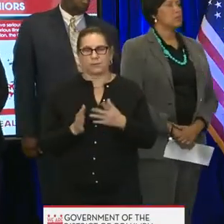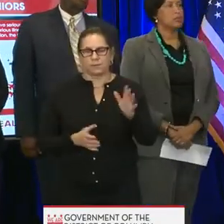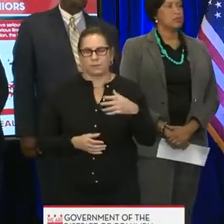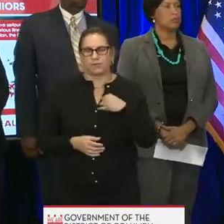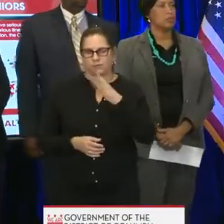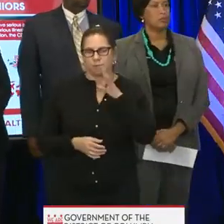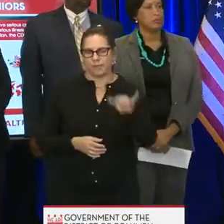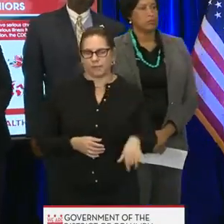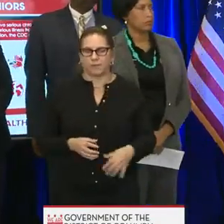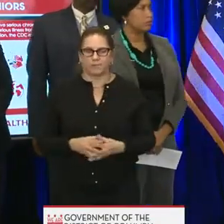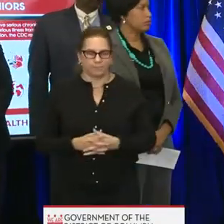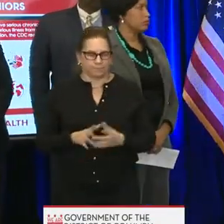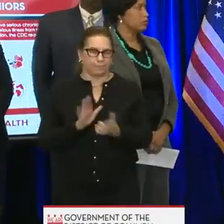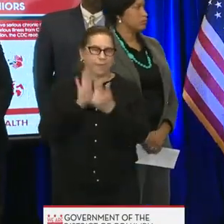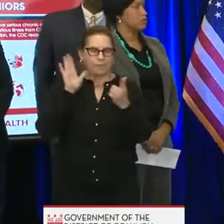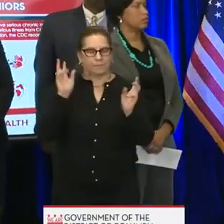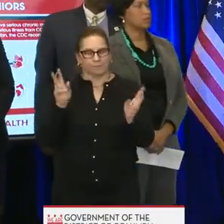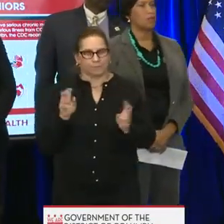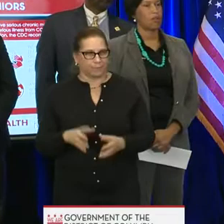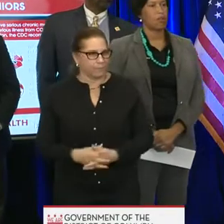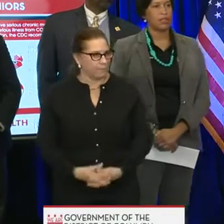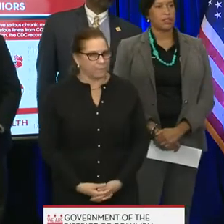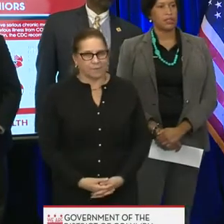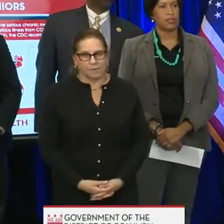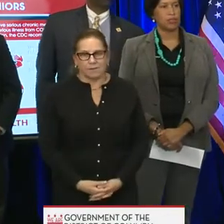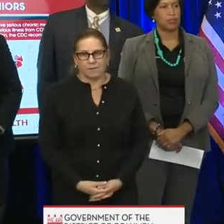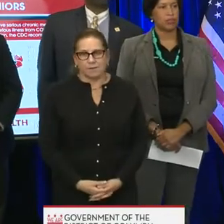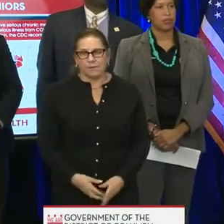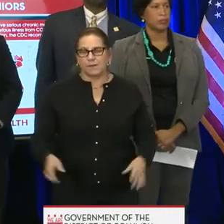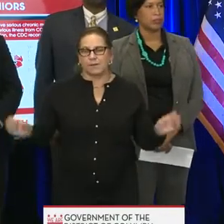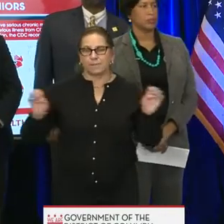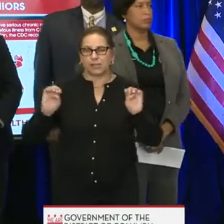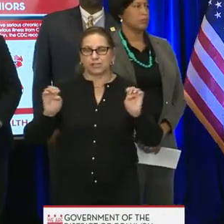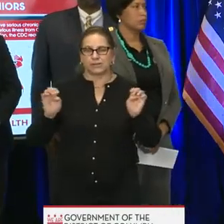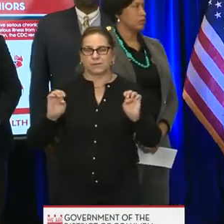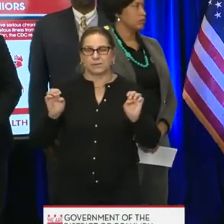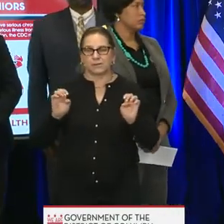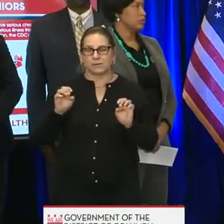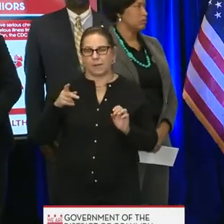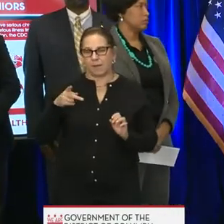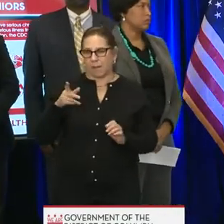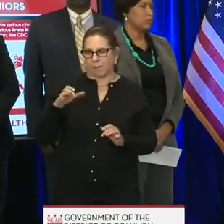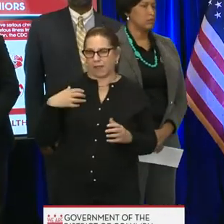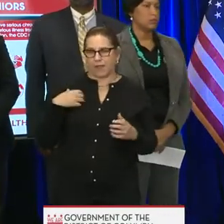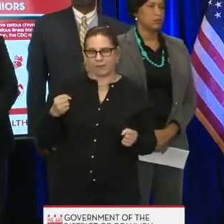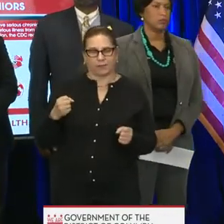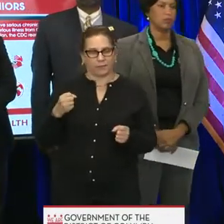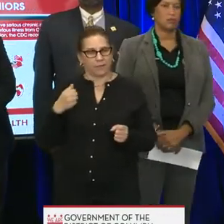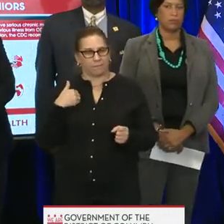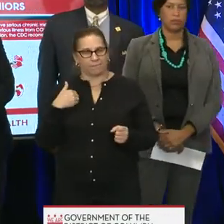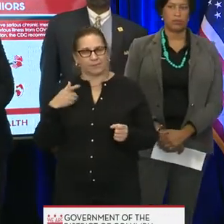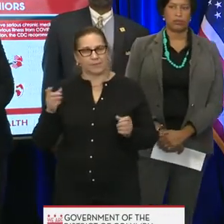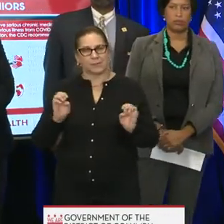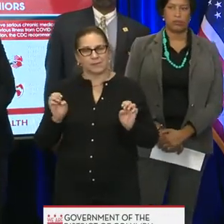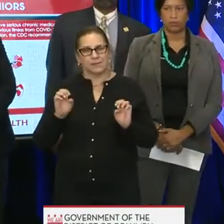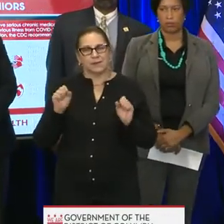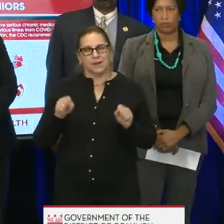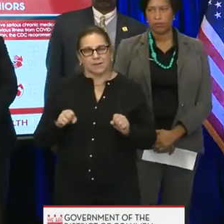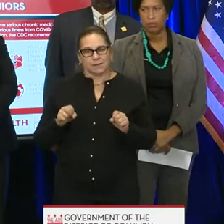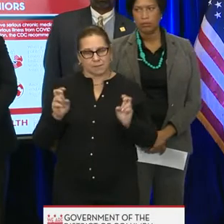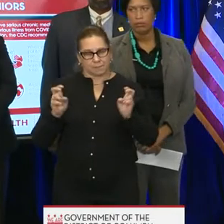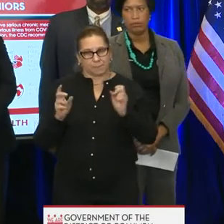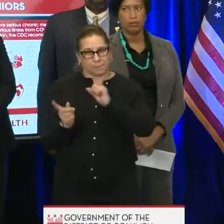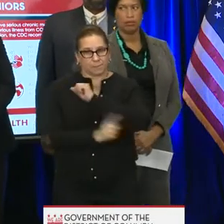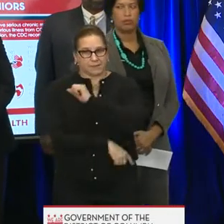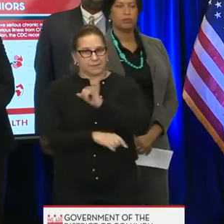So during an emergency or public health emergency, there can be penalties associated for violation of